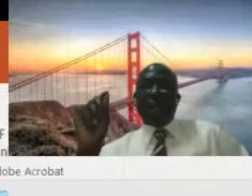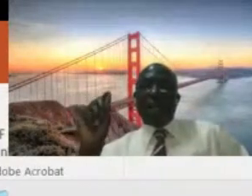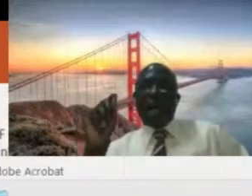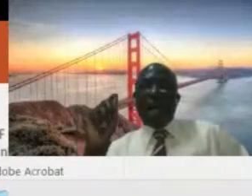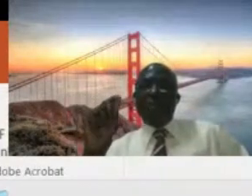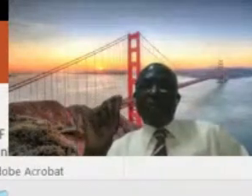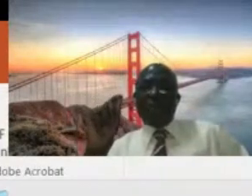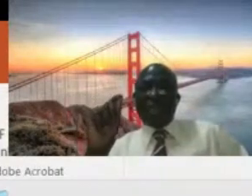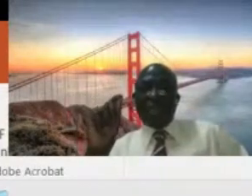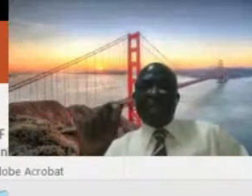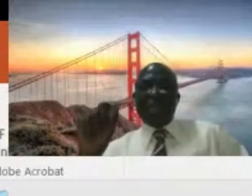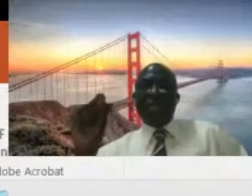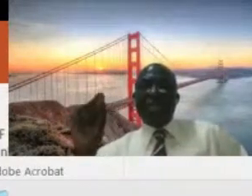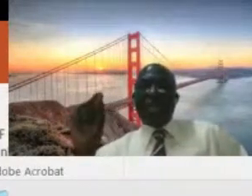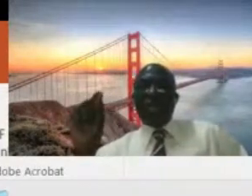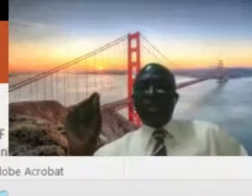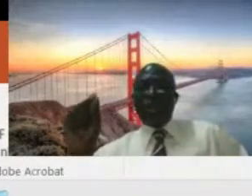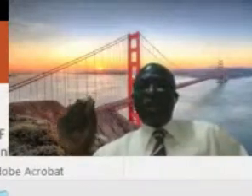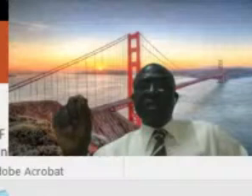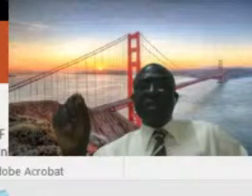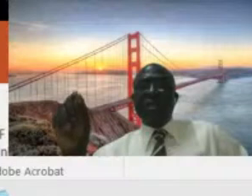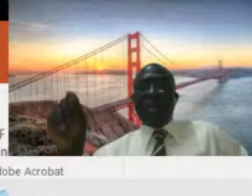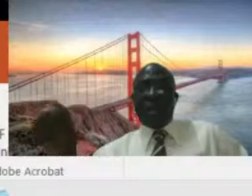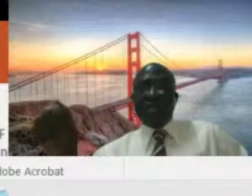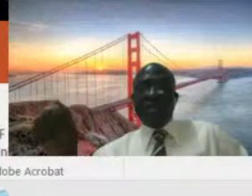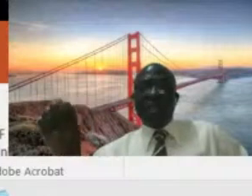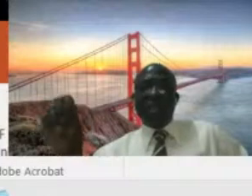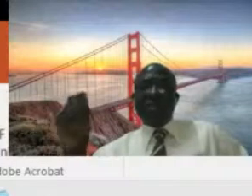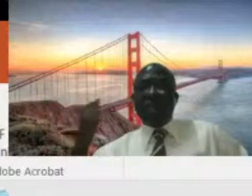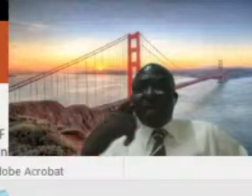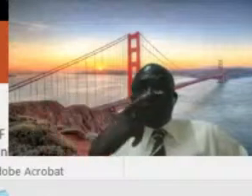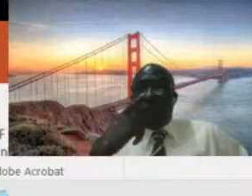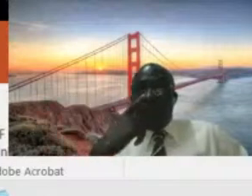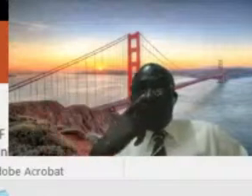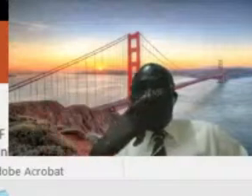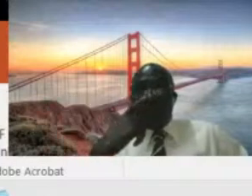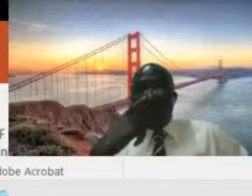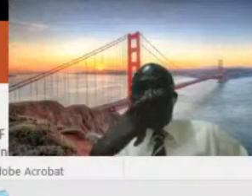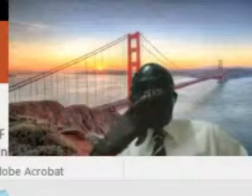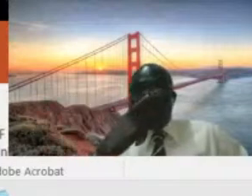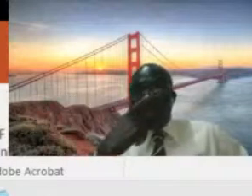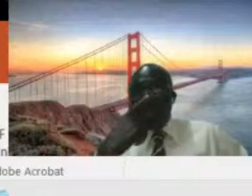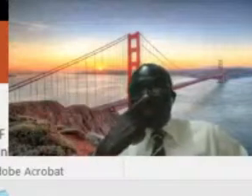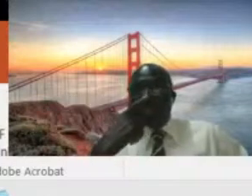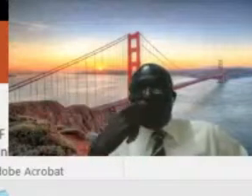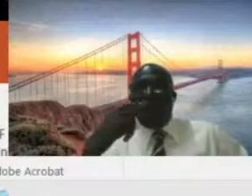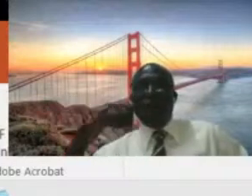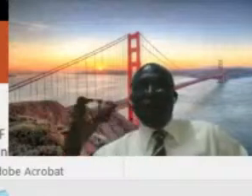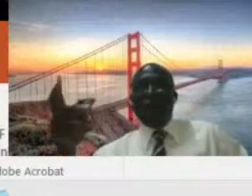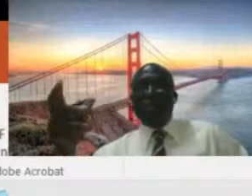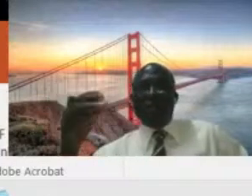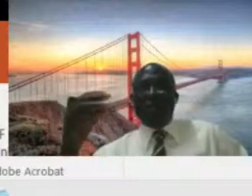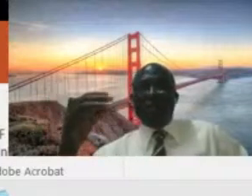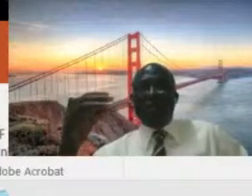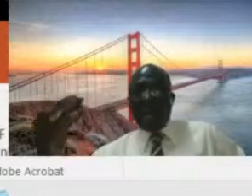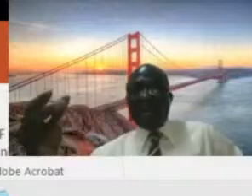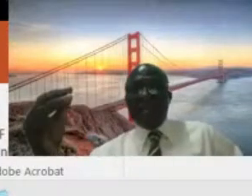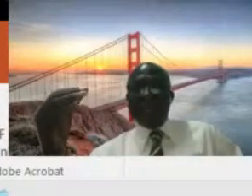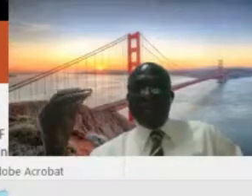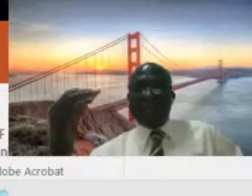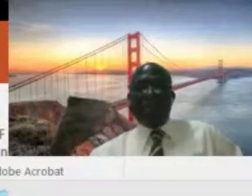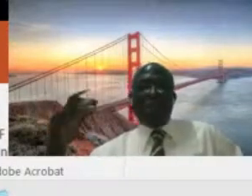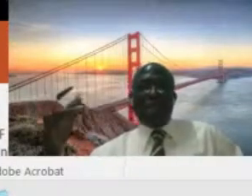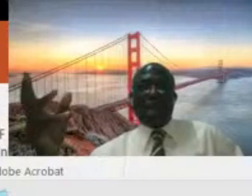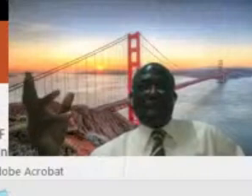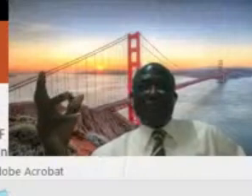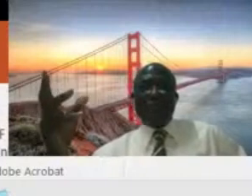and actually register this in joint names so that when one person is called home, meaning die